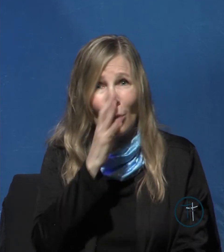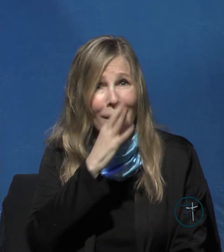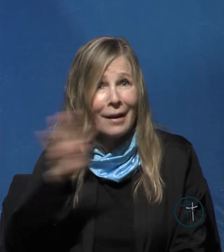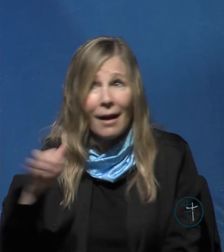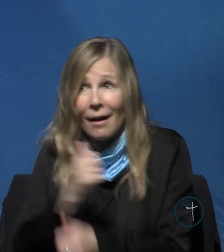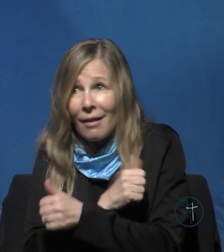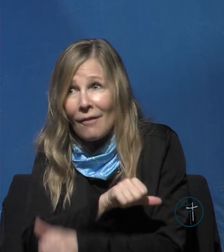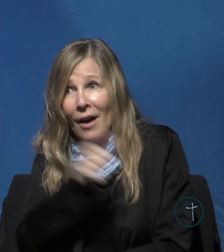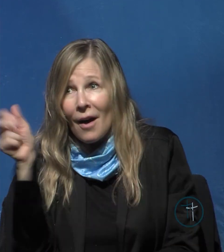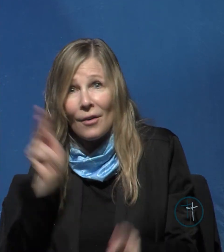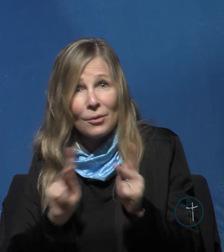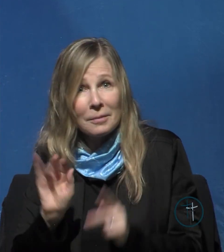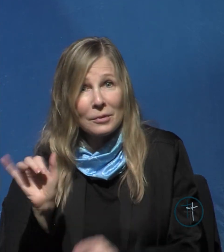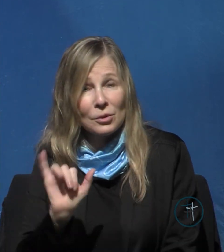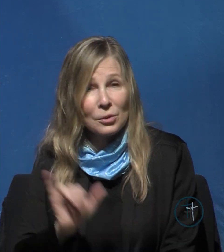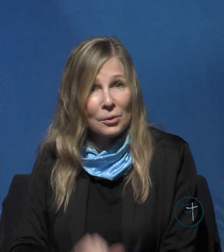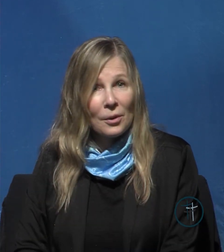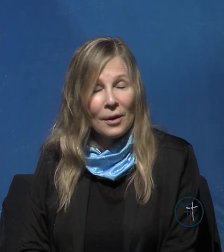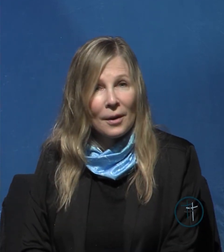else.